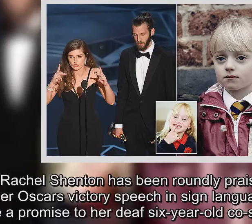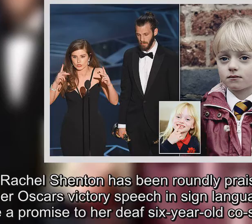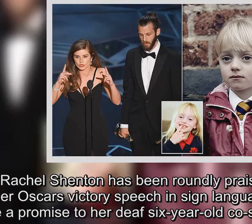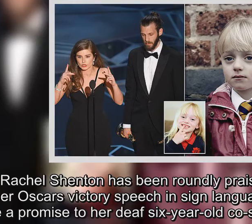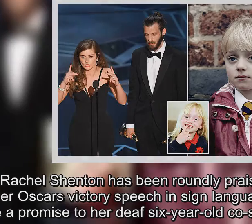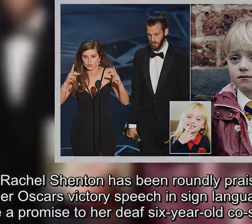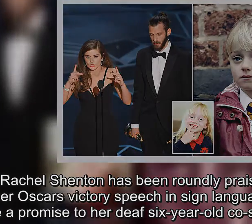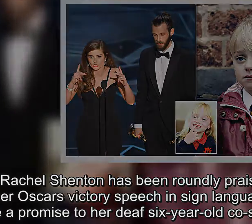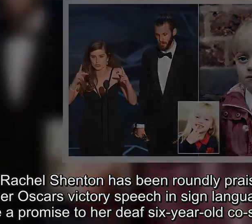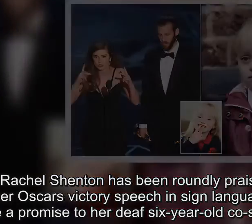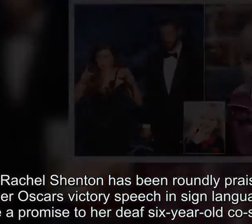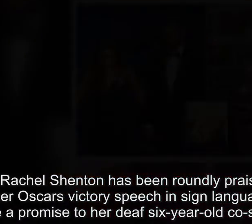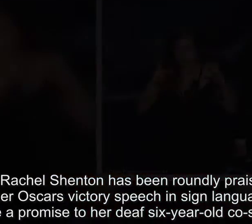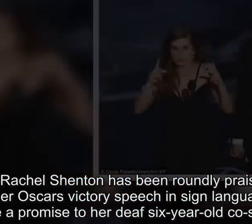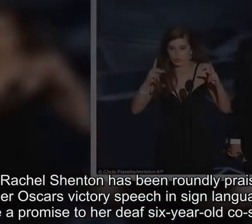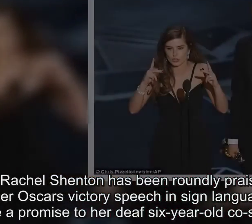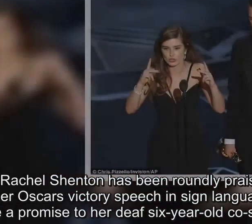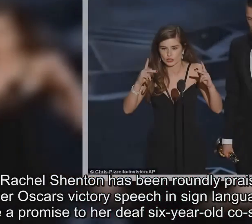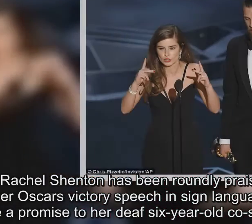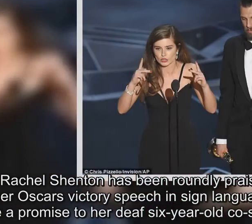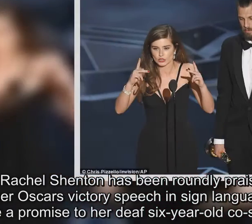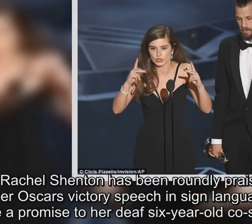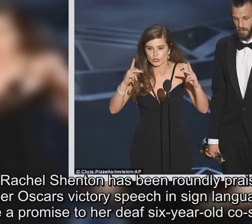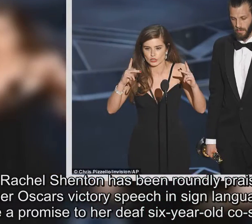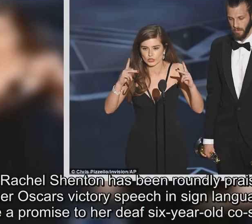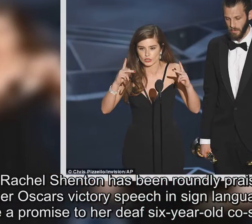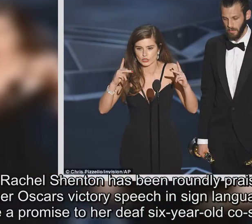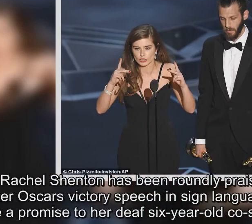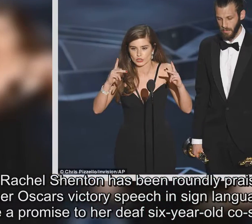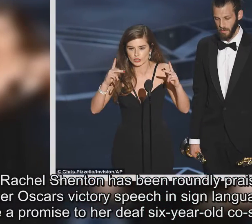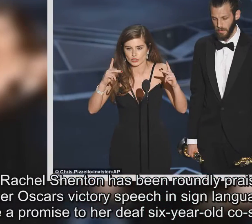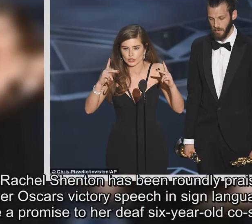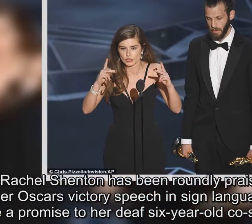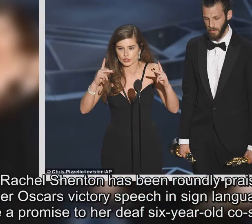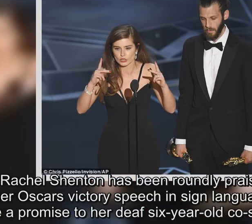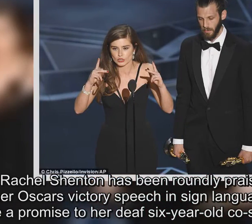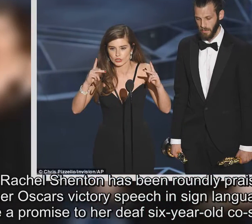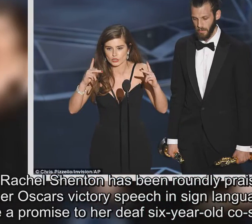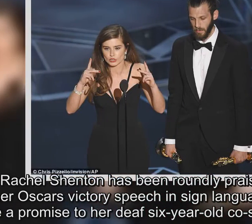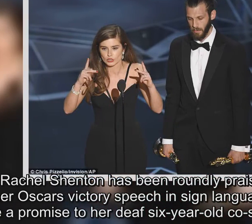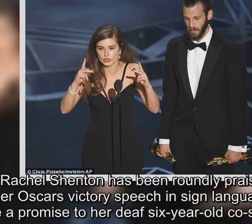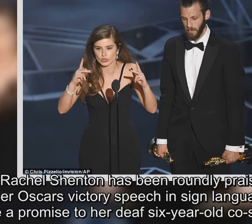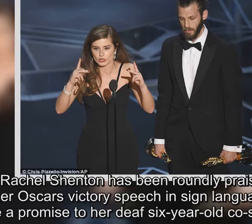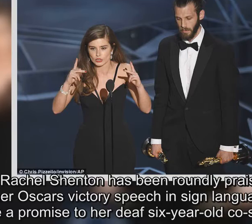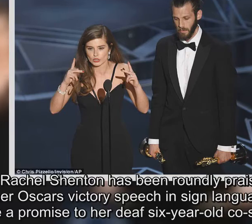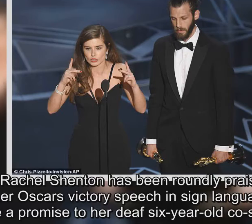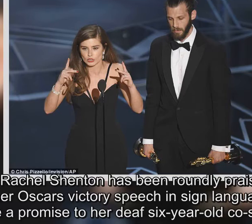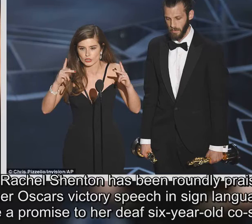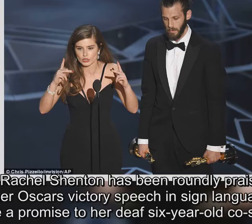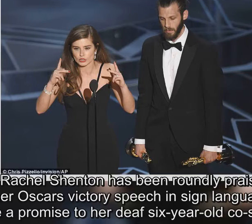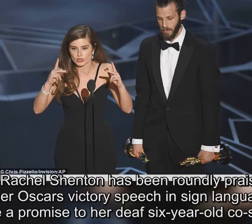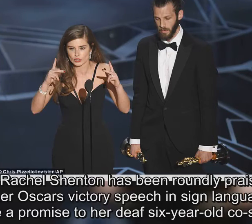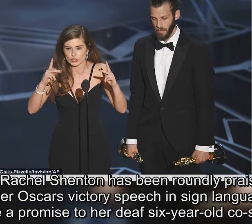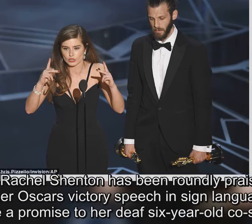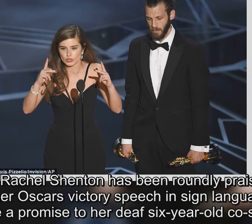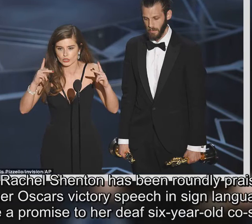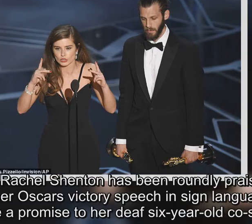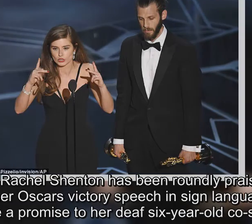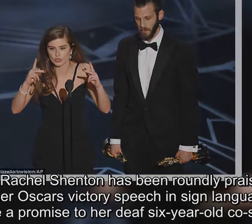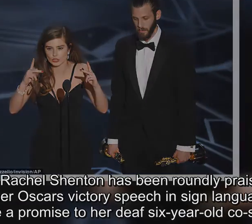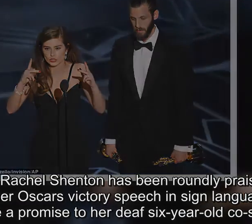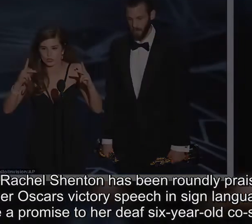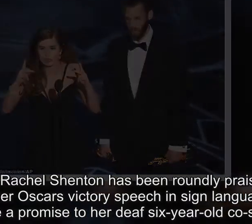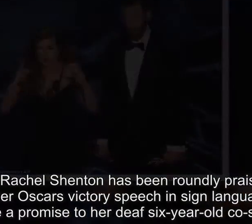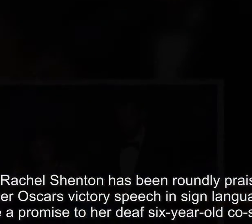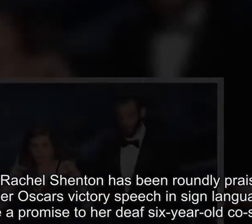British actress Rachel Shunton has been roundly praised for delivering her Oscars victory speech in sign language after she made a promise